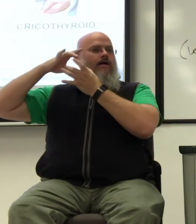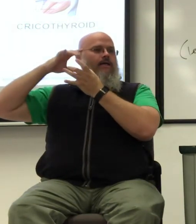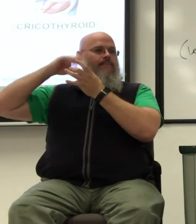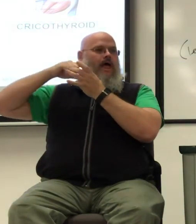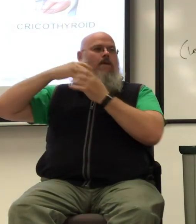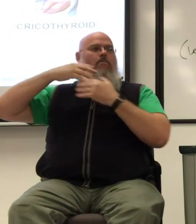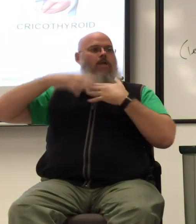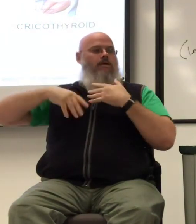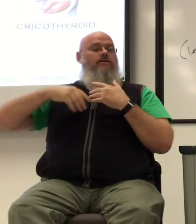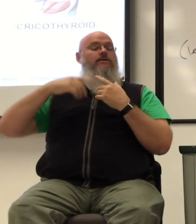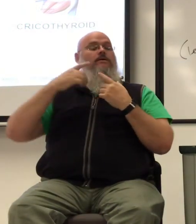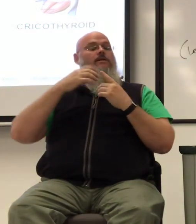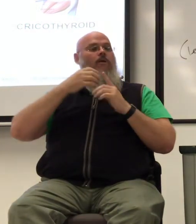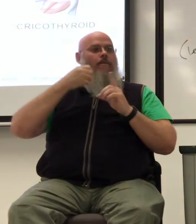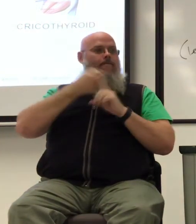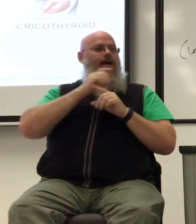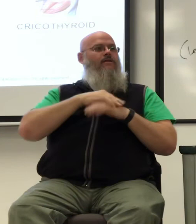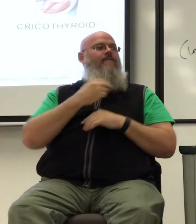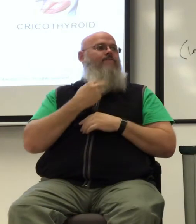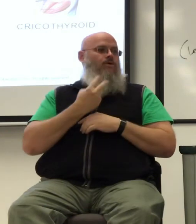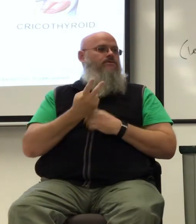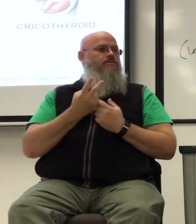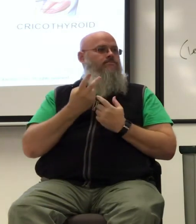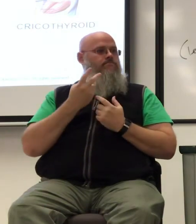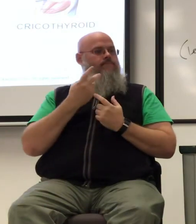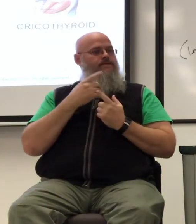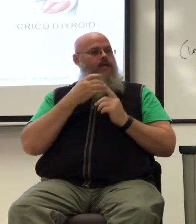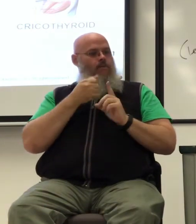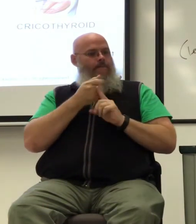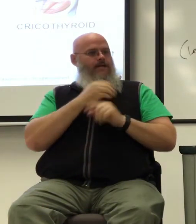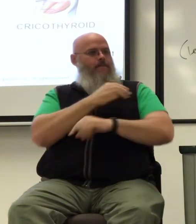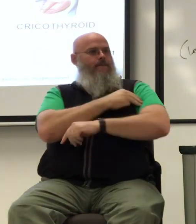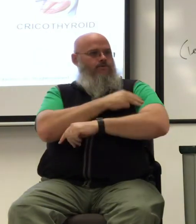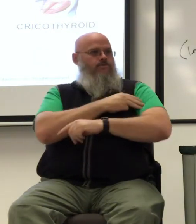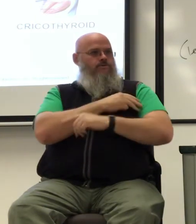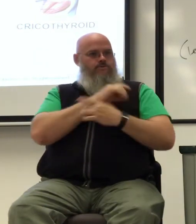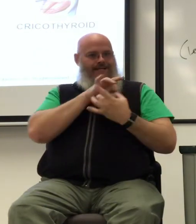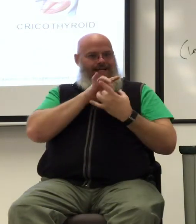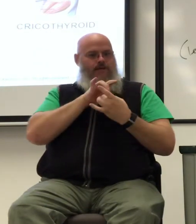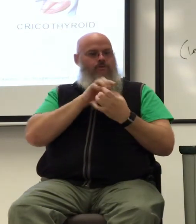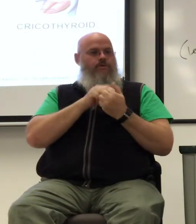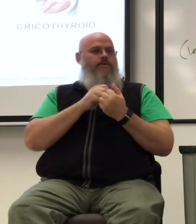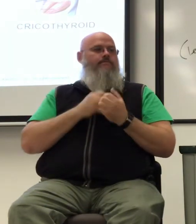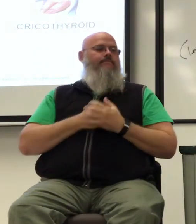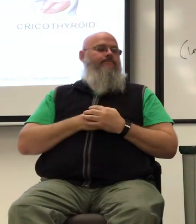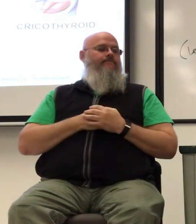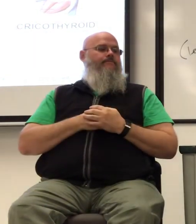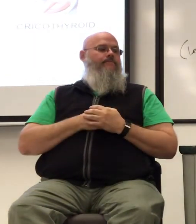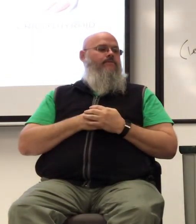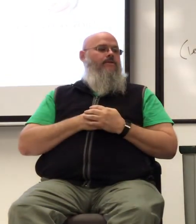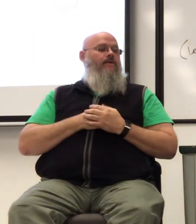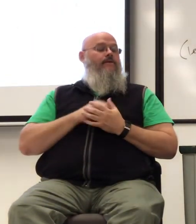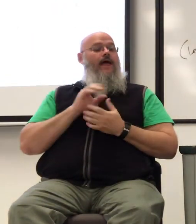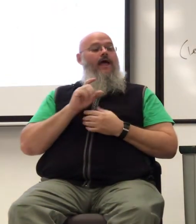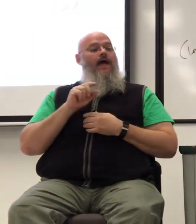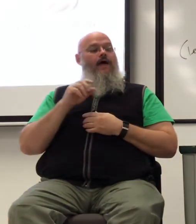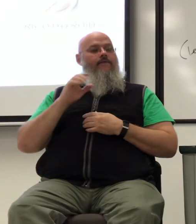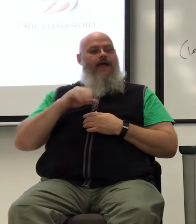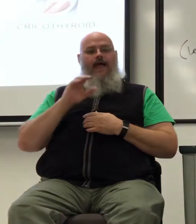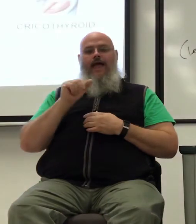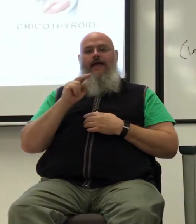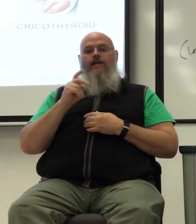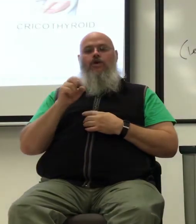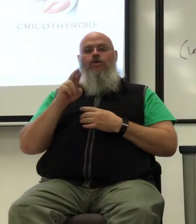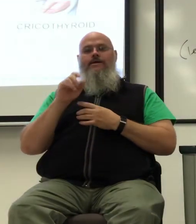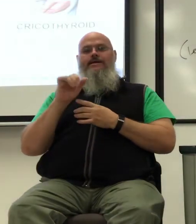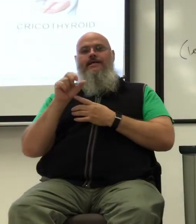these muscles of the larynx. So hoarse voice may indicate an aortic aneurysm. You want to get to that